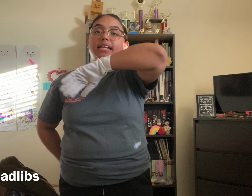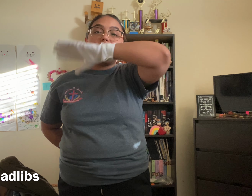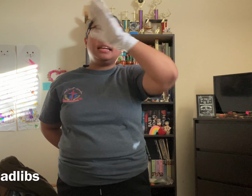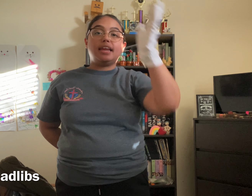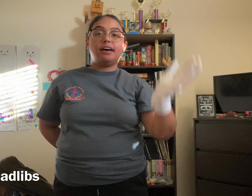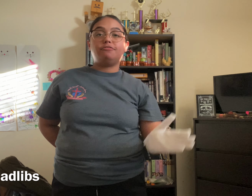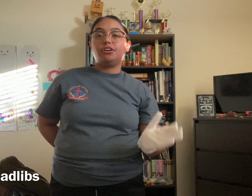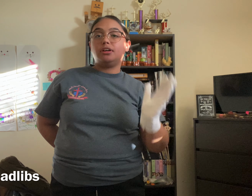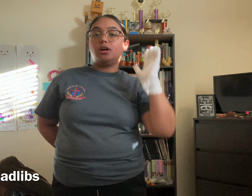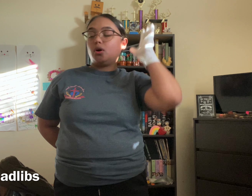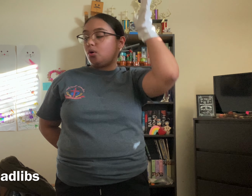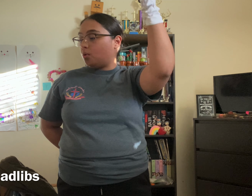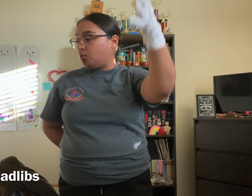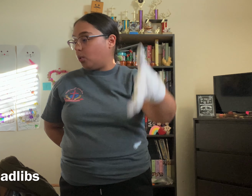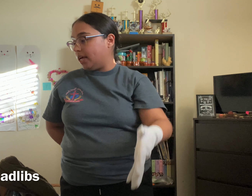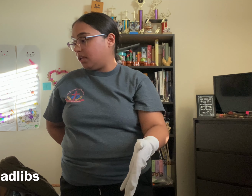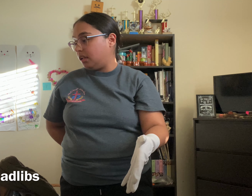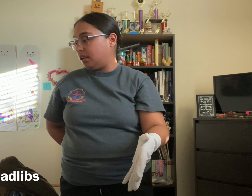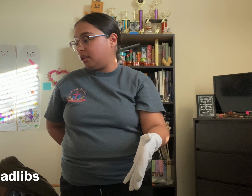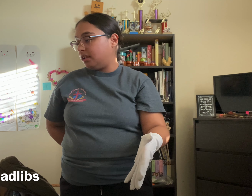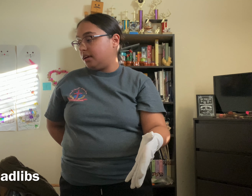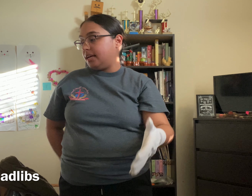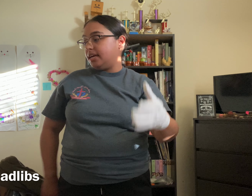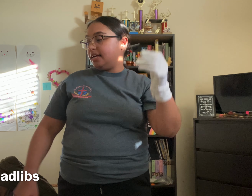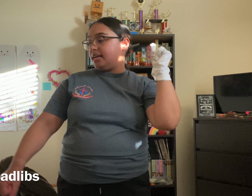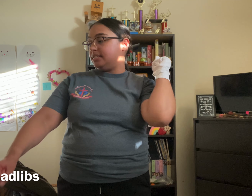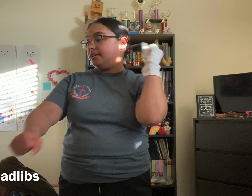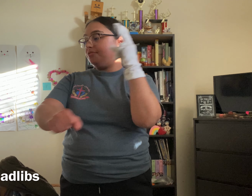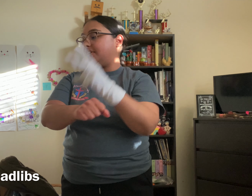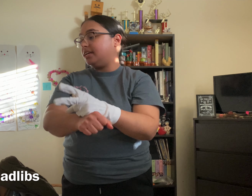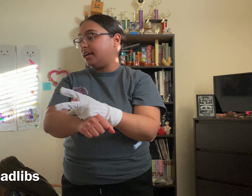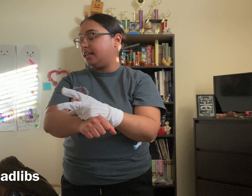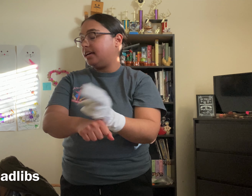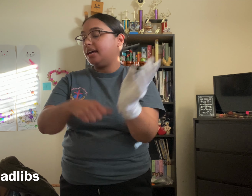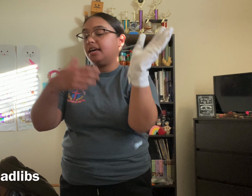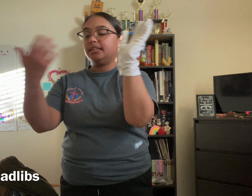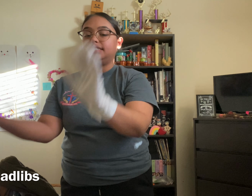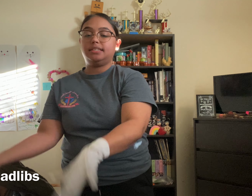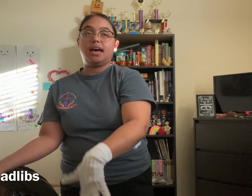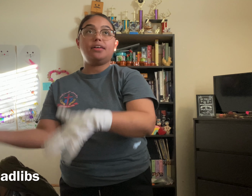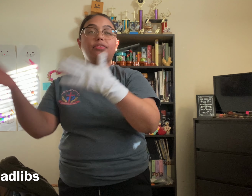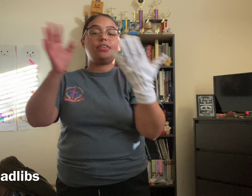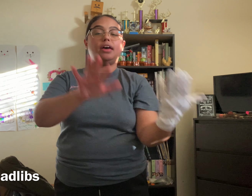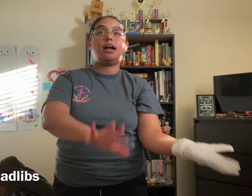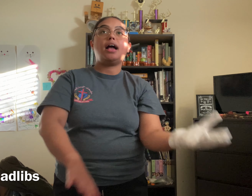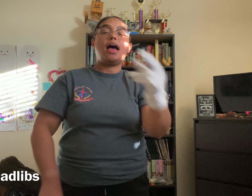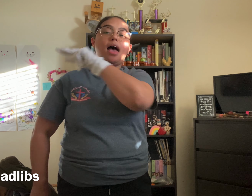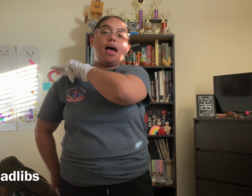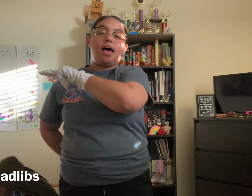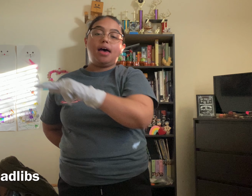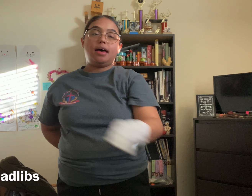he never will. He's defeated death,